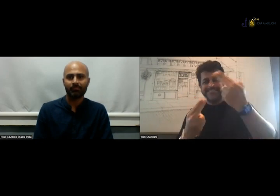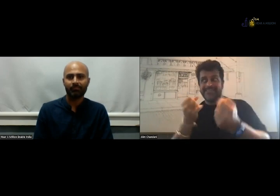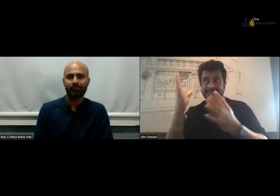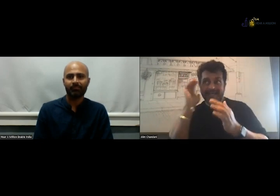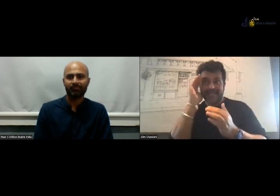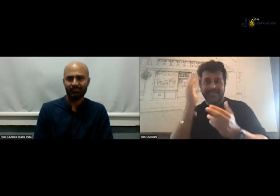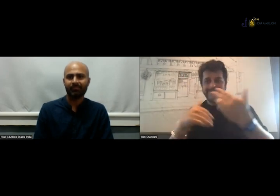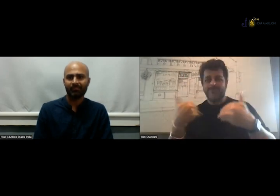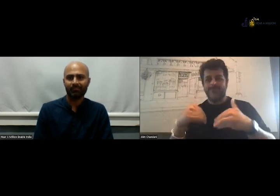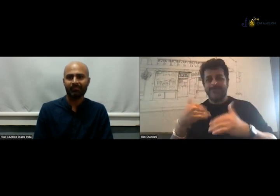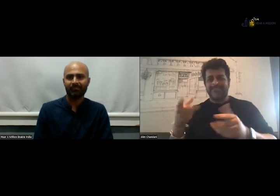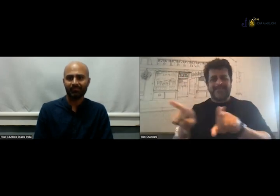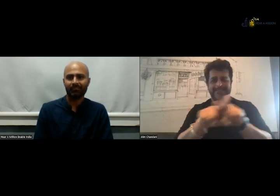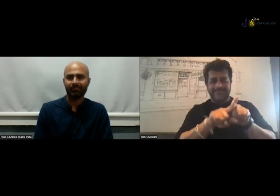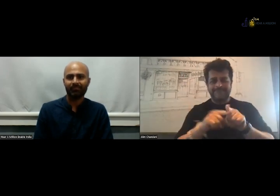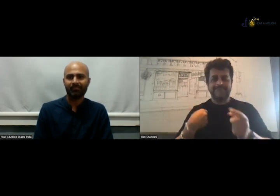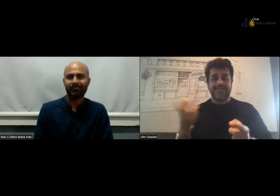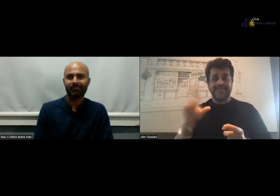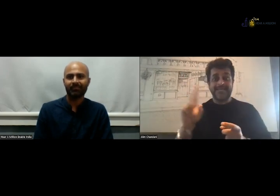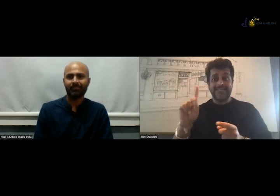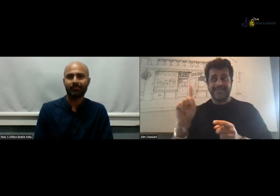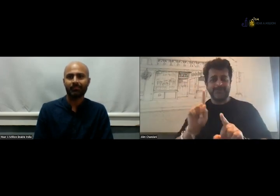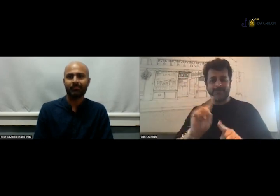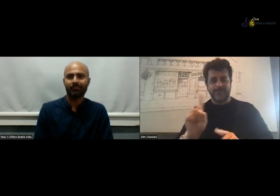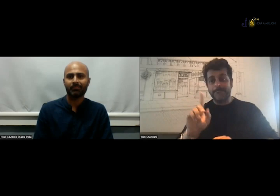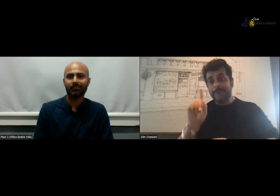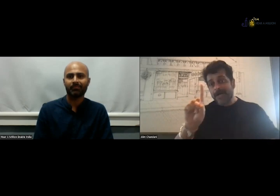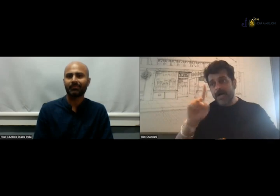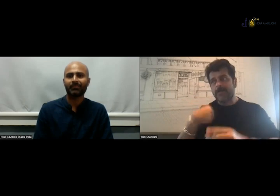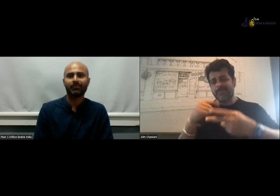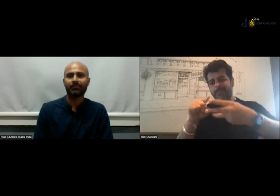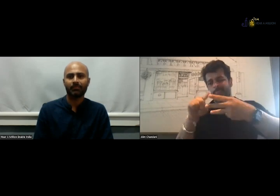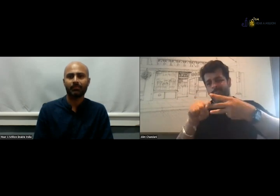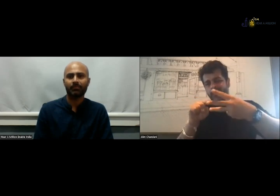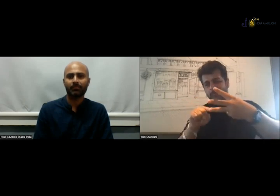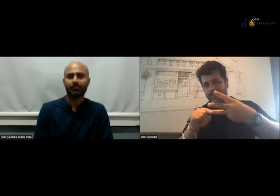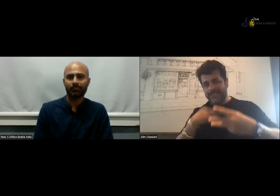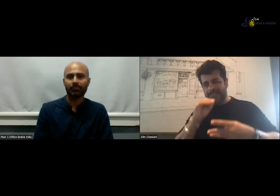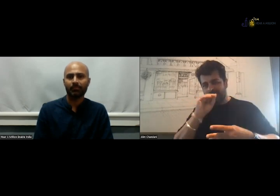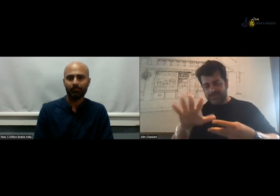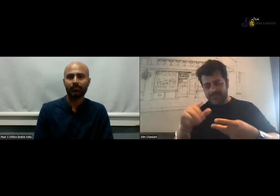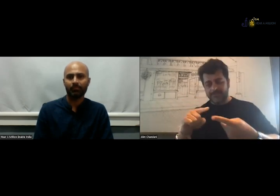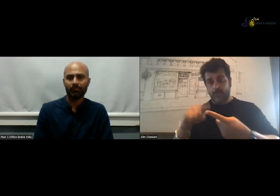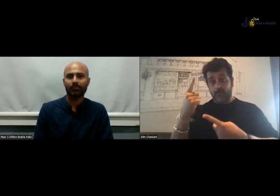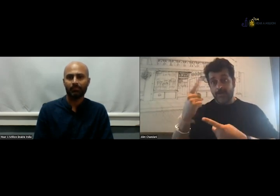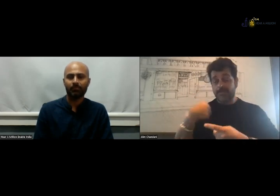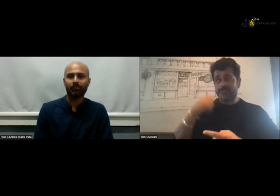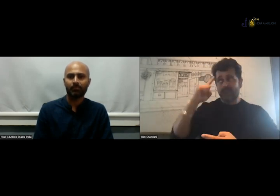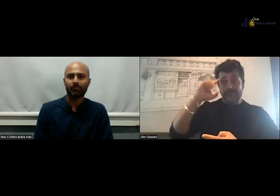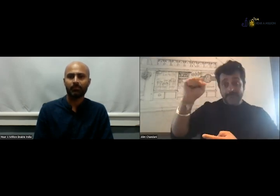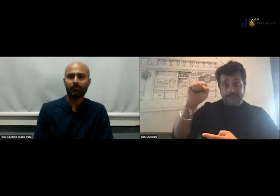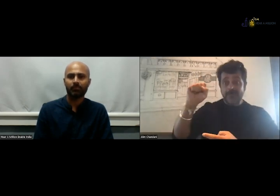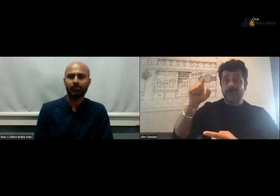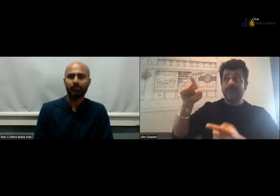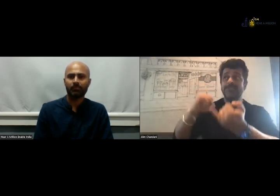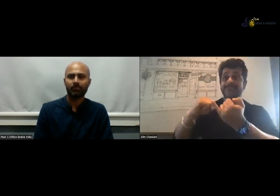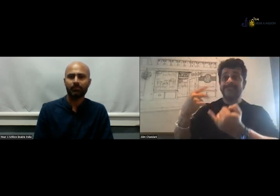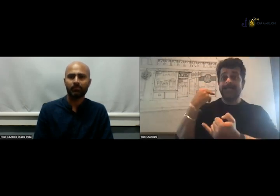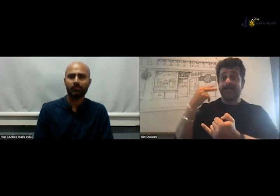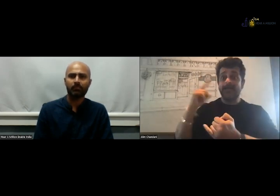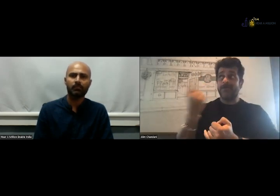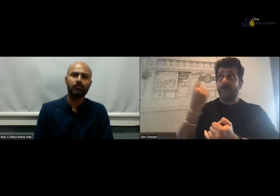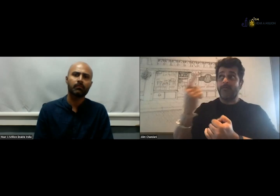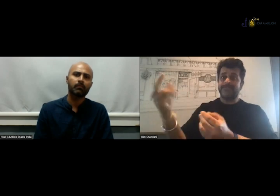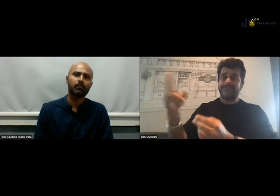and we miss Sudamni. We have heard a lot of stories from other people, but I don't want to share it again and again. I have three things